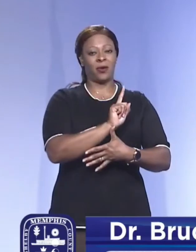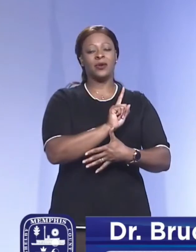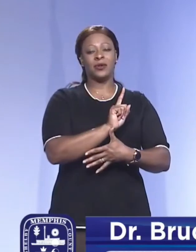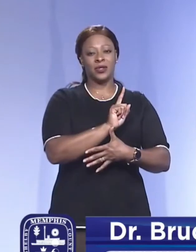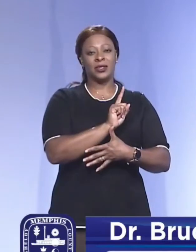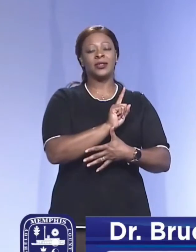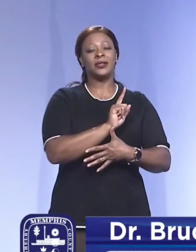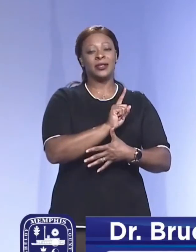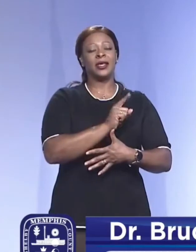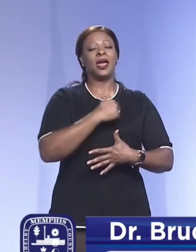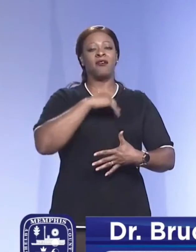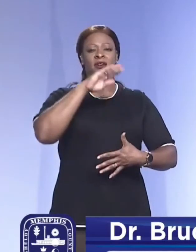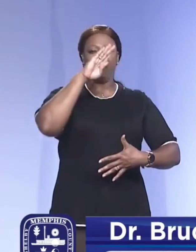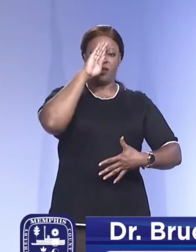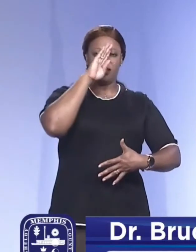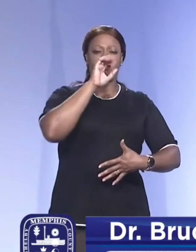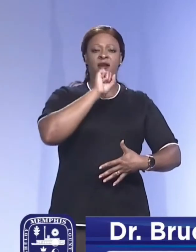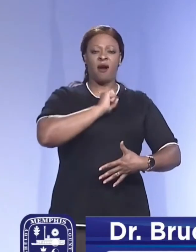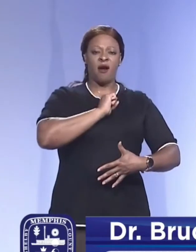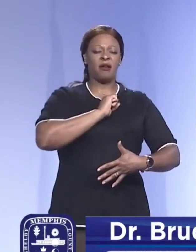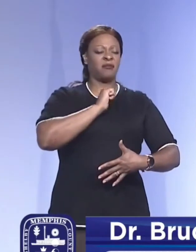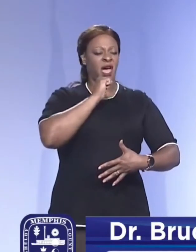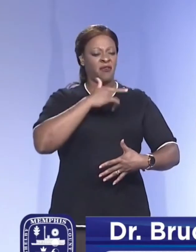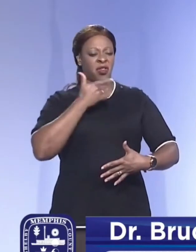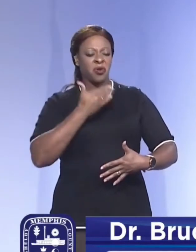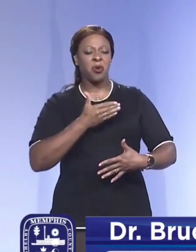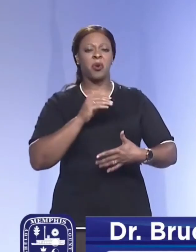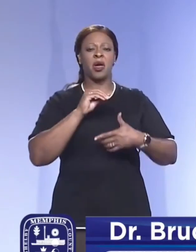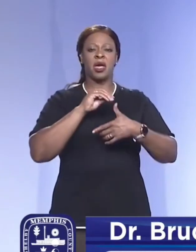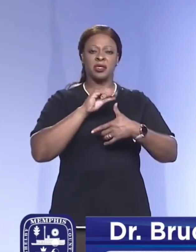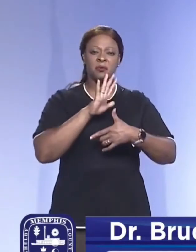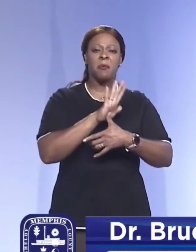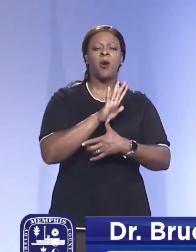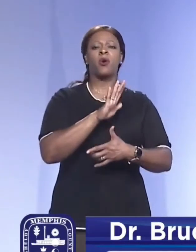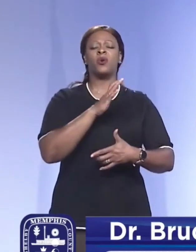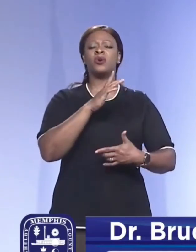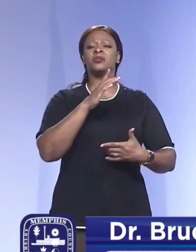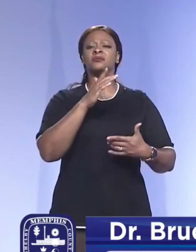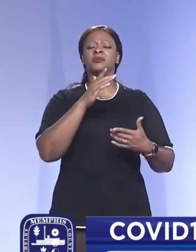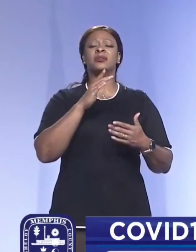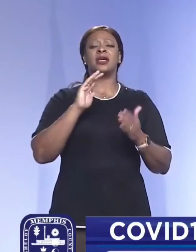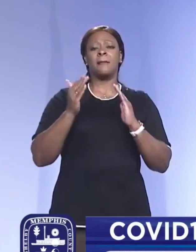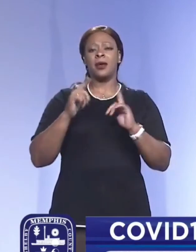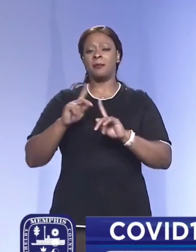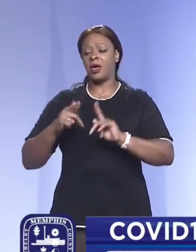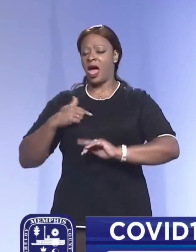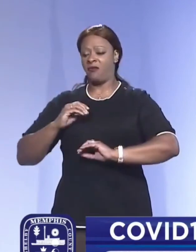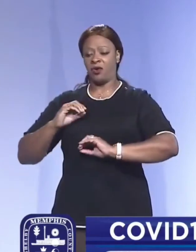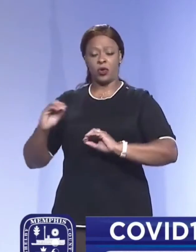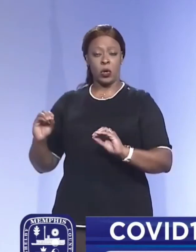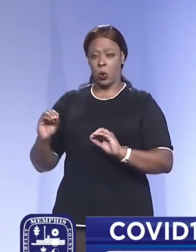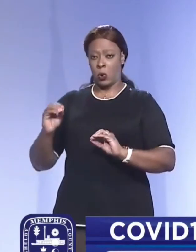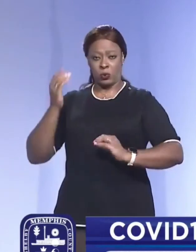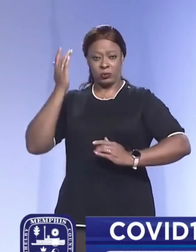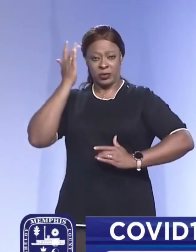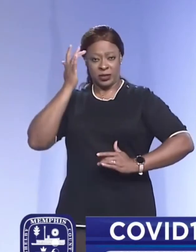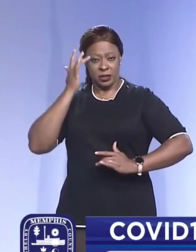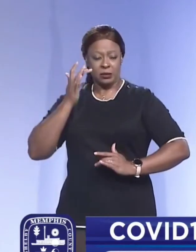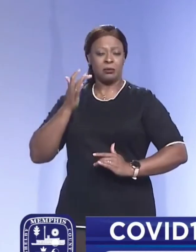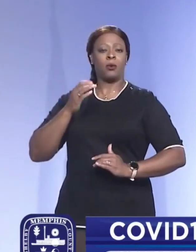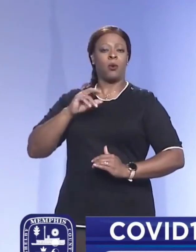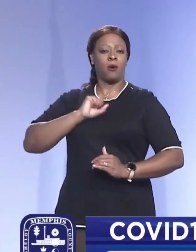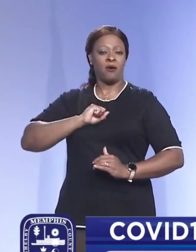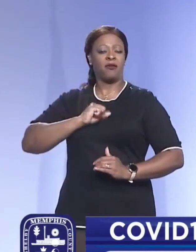people with symptoms, people who've been exposed. So an asymptomatic person with the history of exposure can be tested